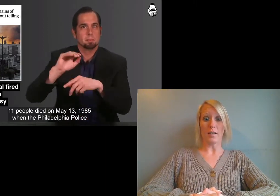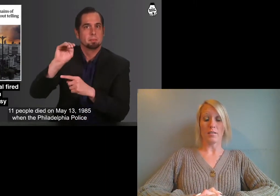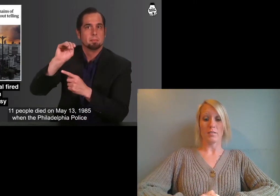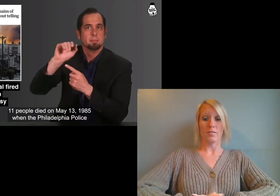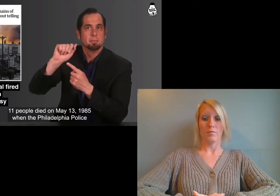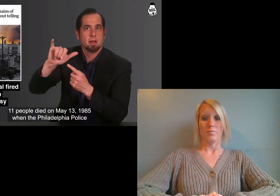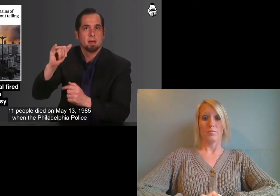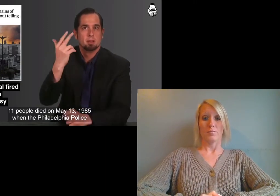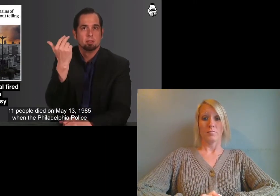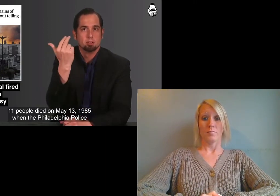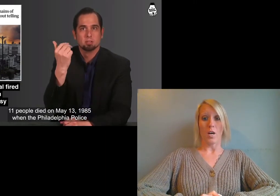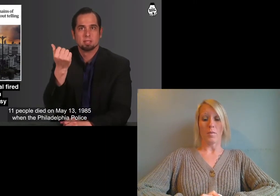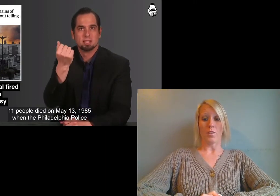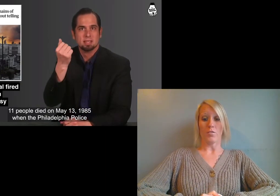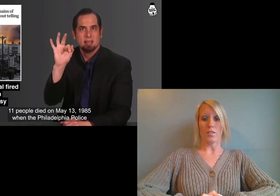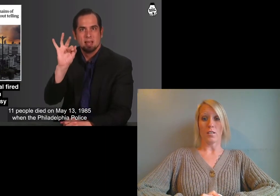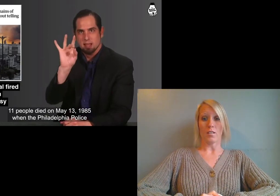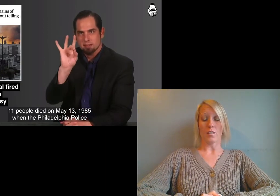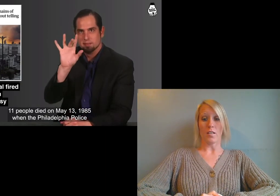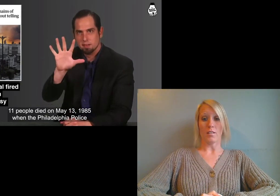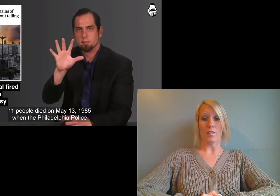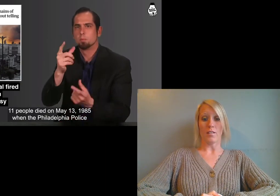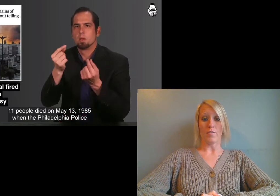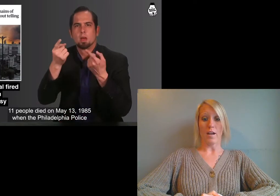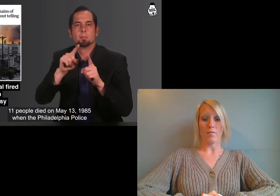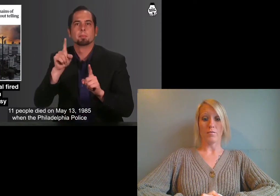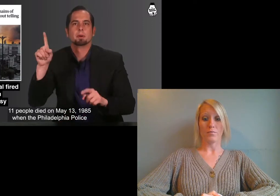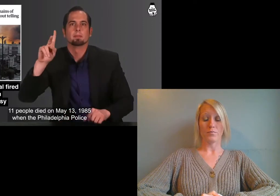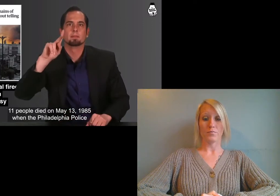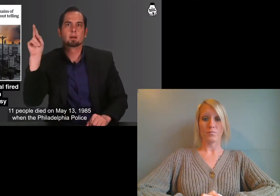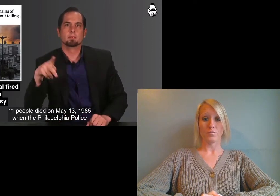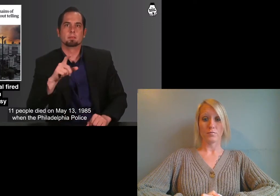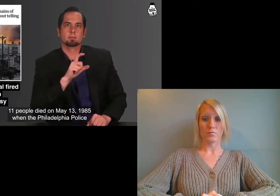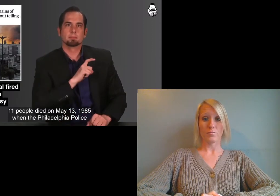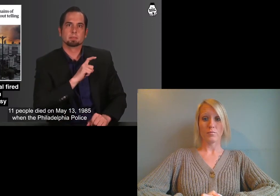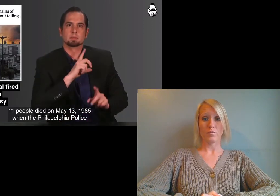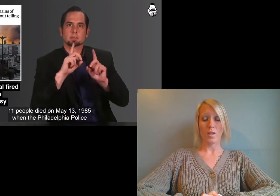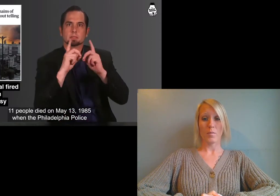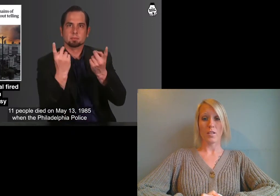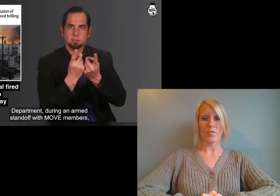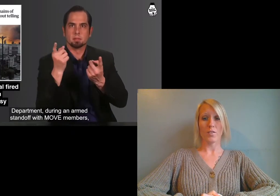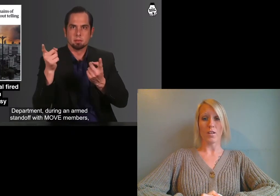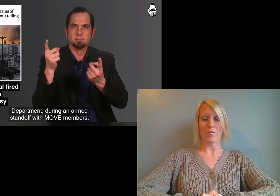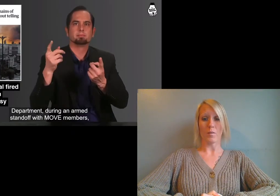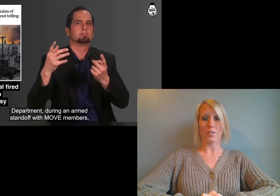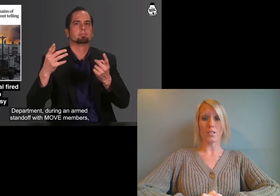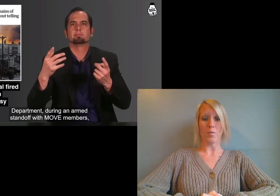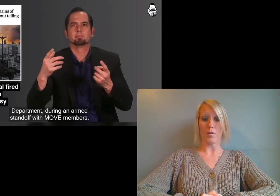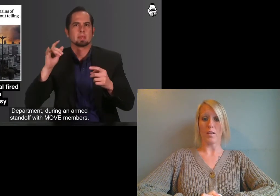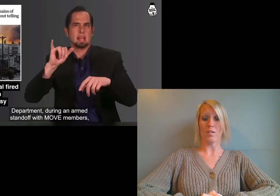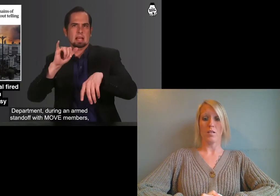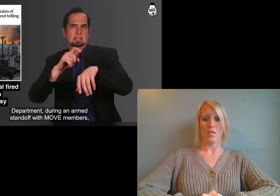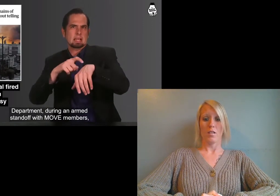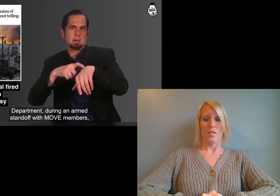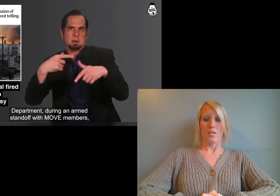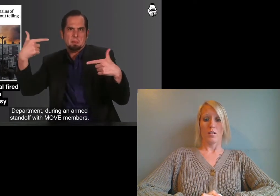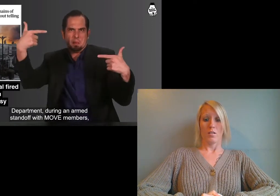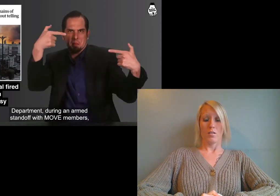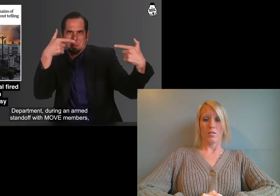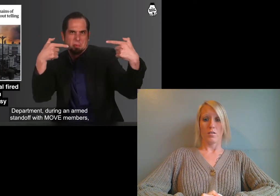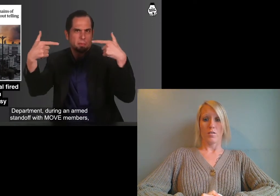people died on May 13th, 1985, because the Philadelphia Police Department,